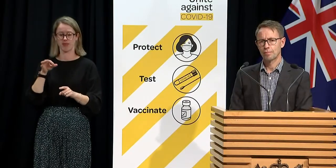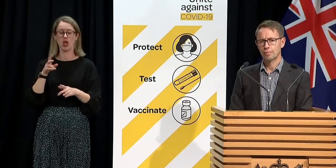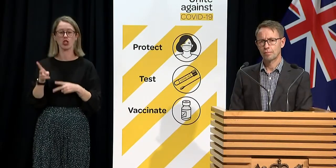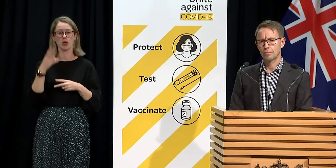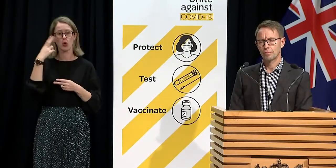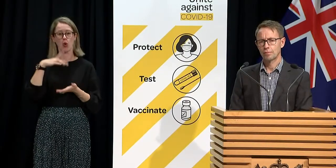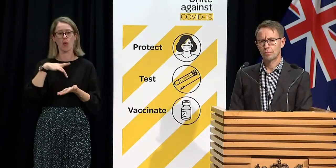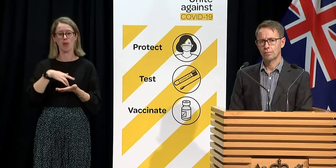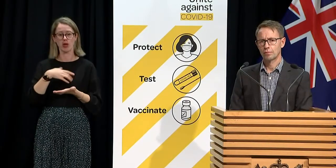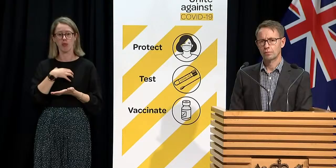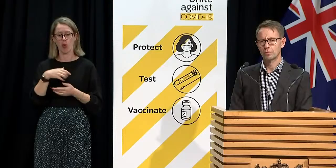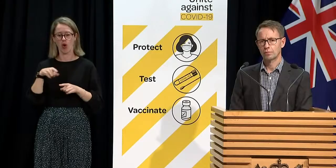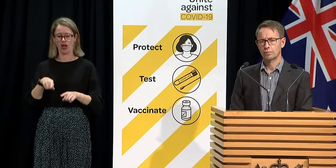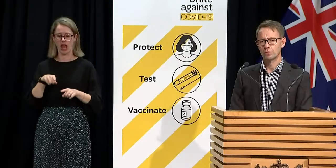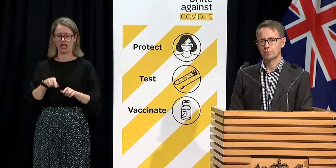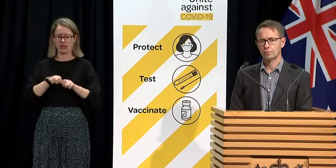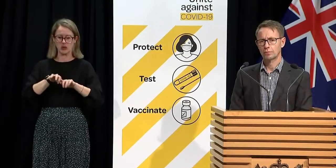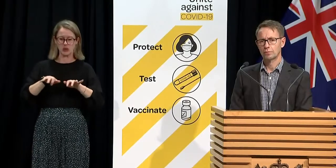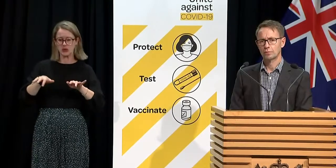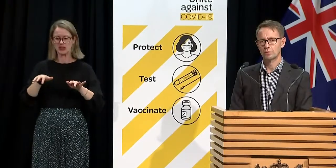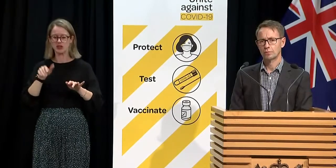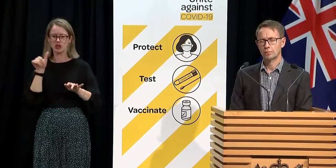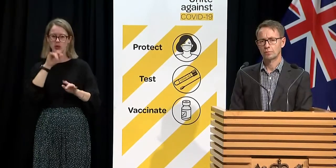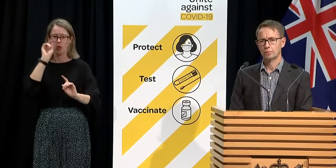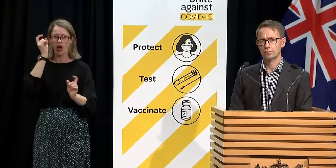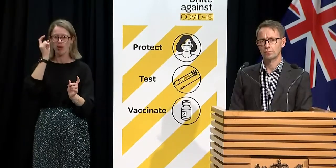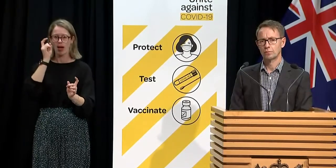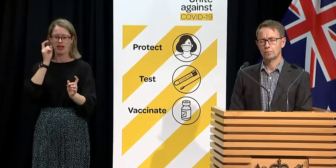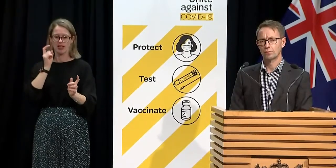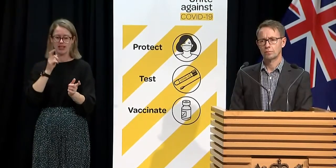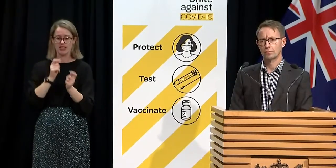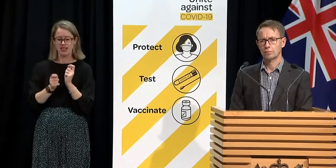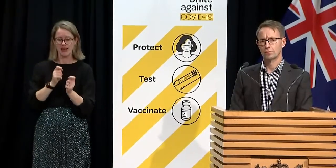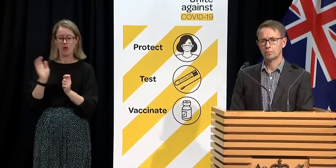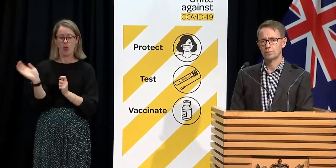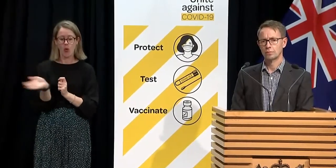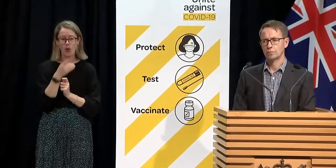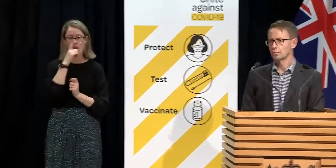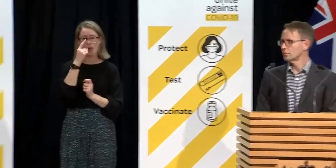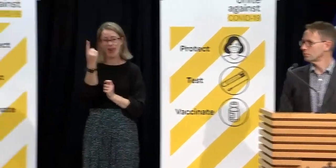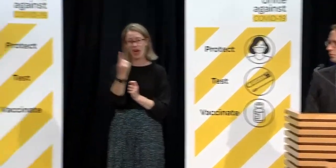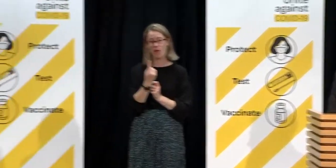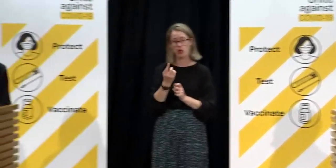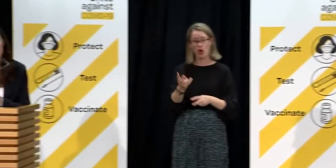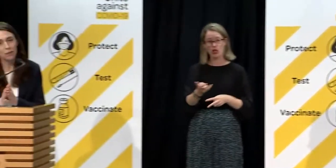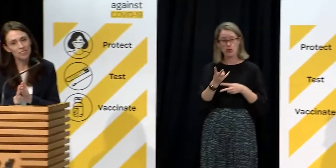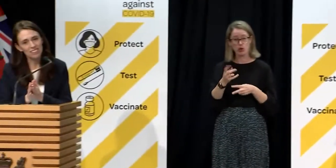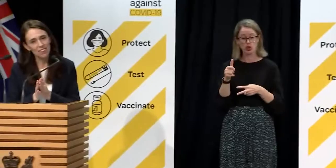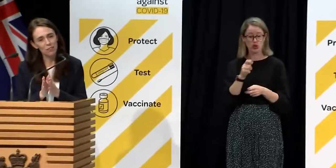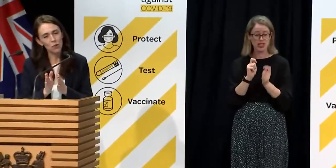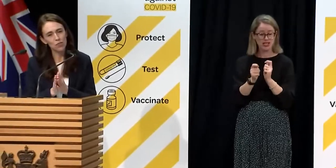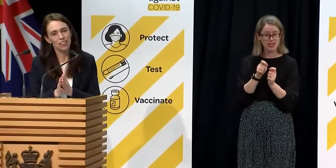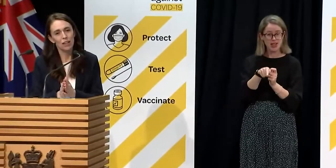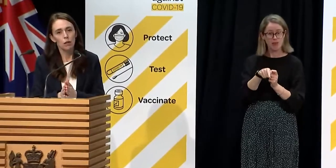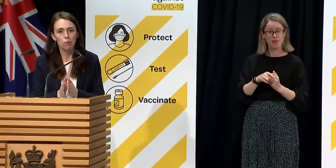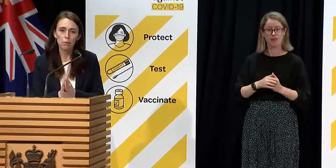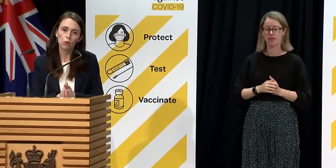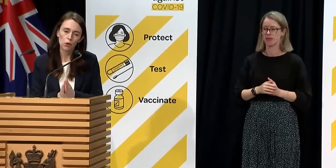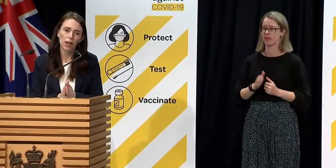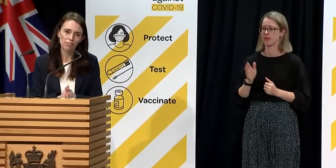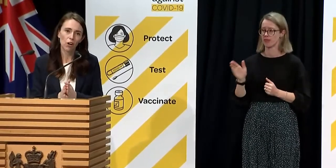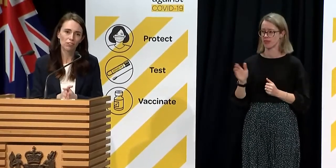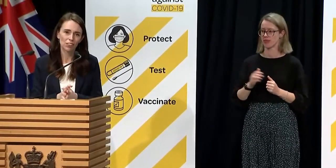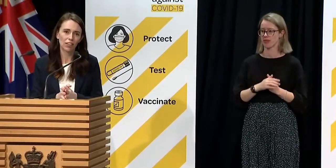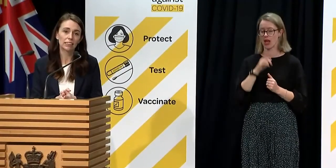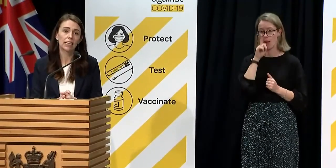new cases. Should officials be considering surveillance testing for some or all of hospital presentations? The first thing I would say is, of course,